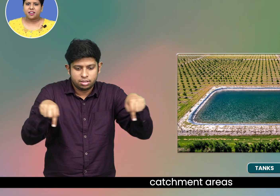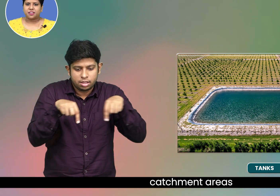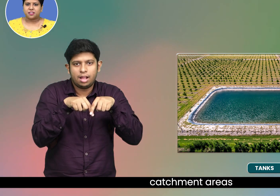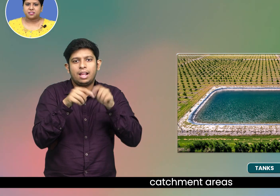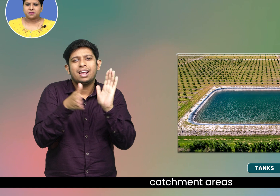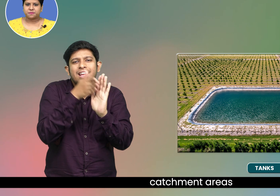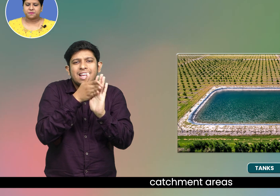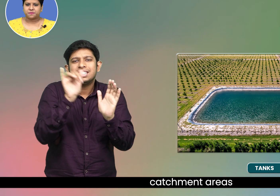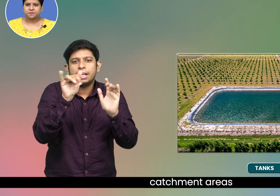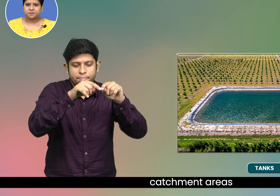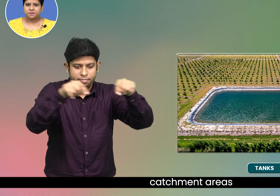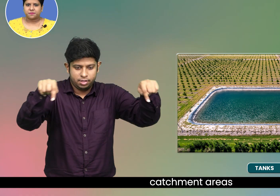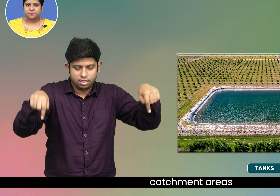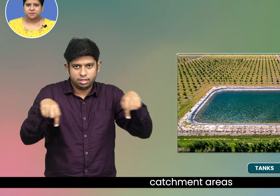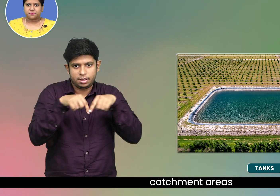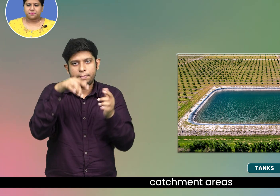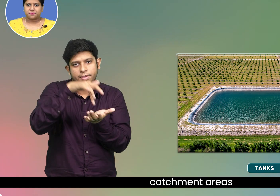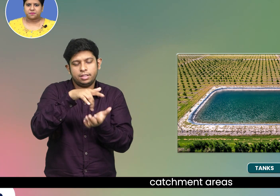catchment areas.